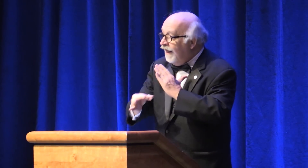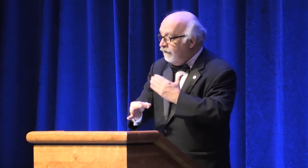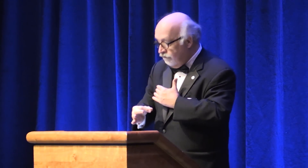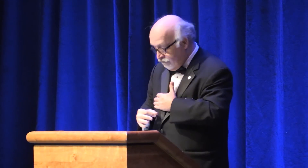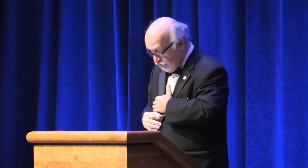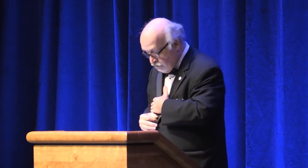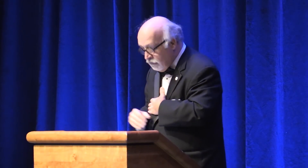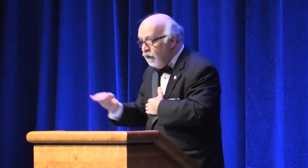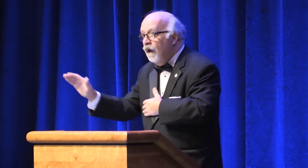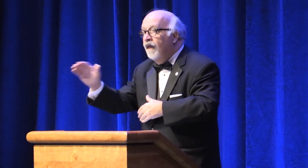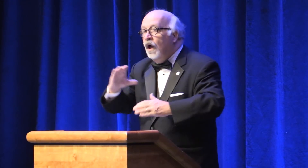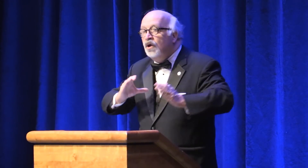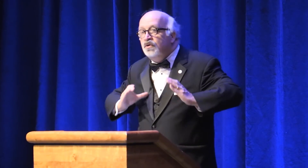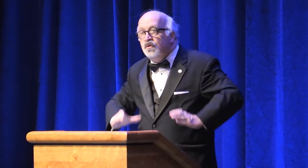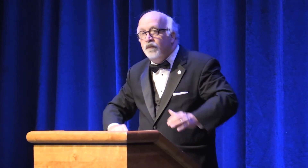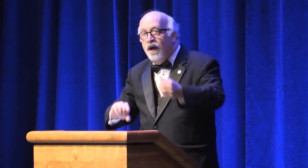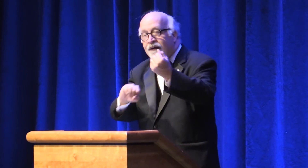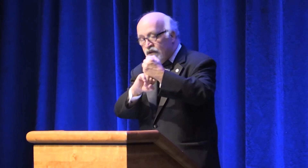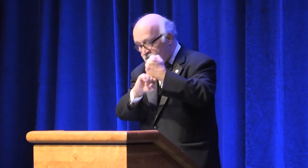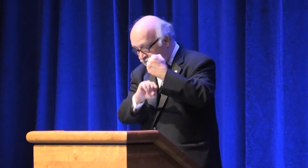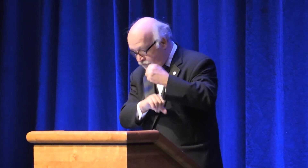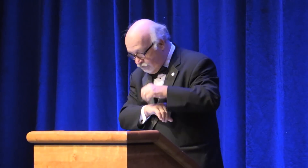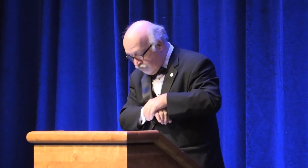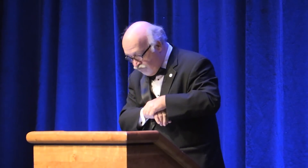their talents, consumer advocacy,